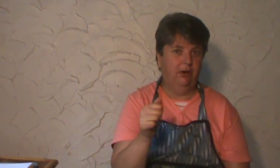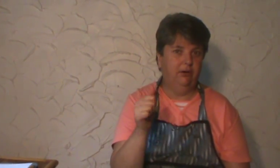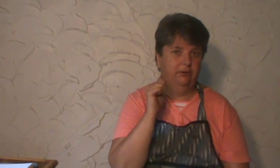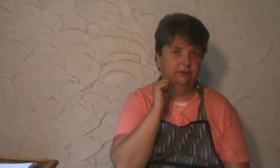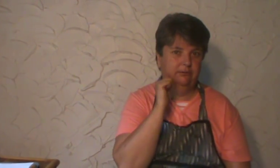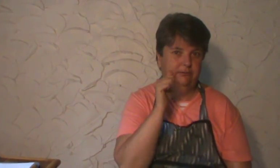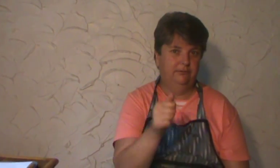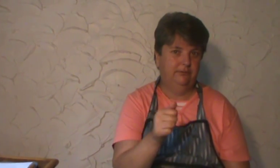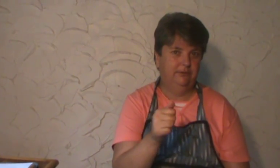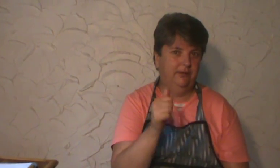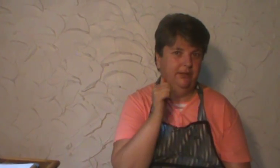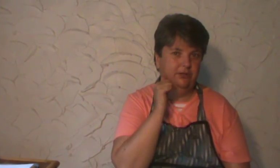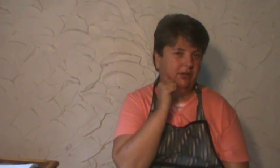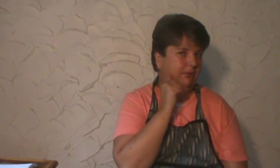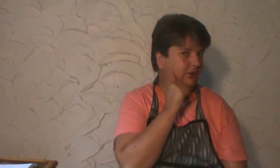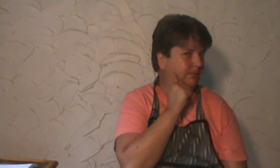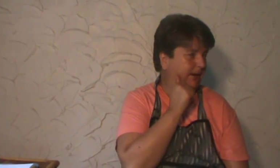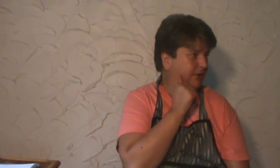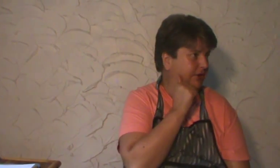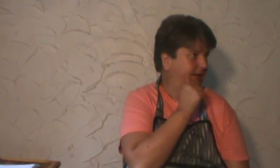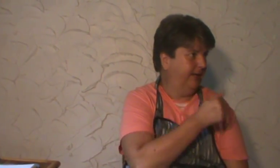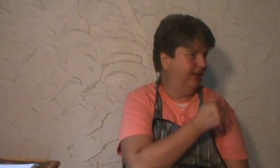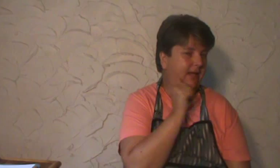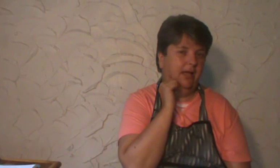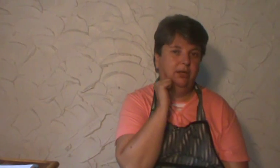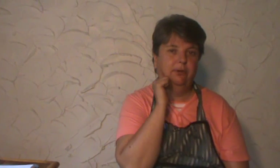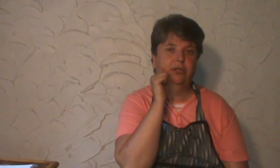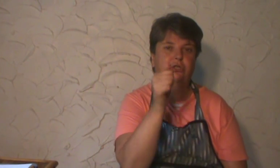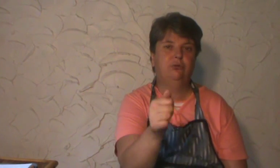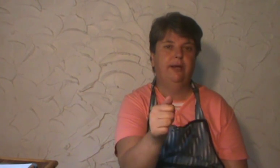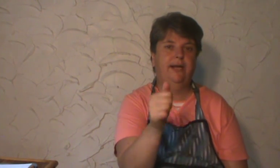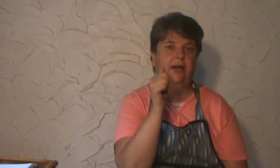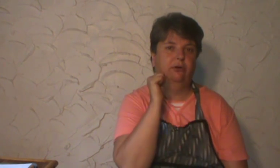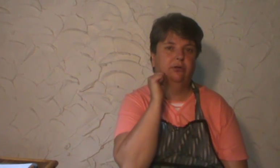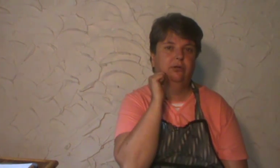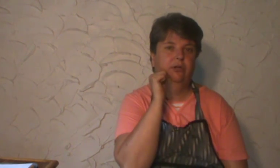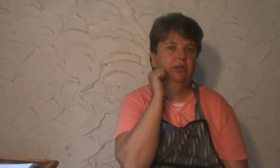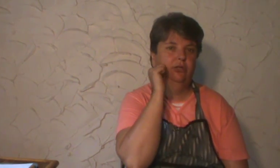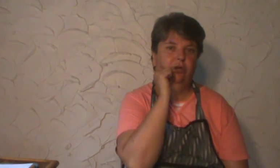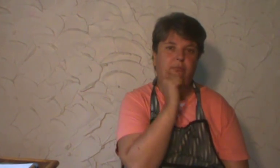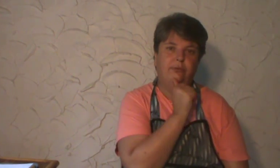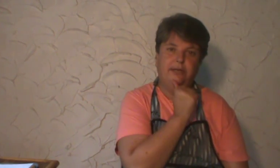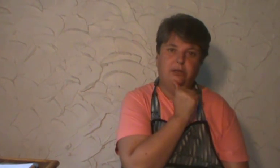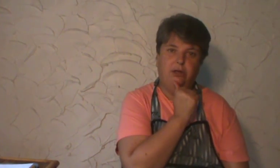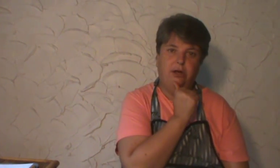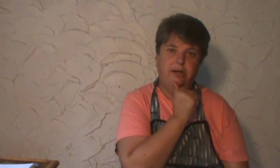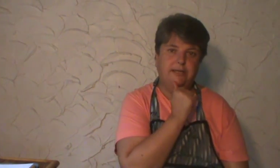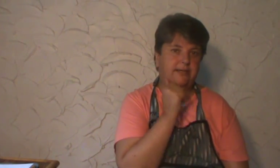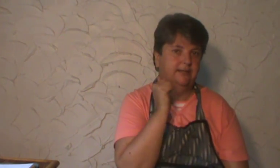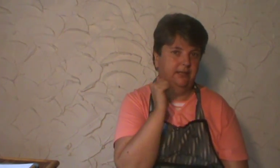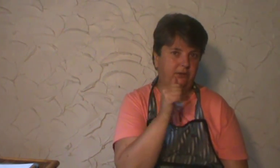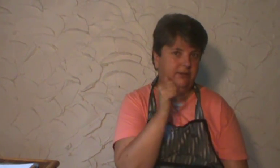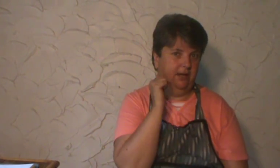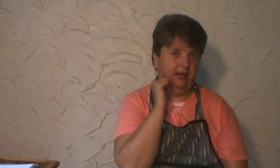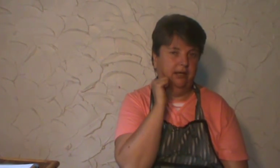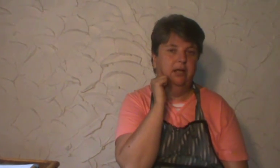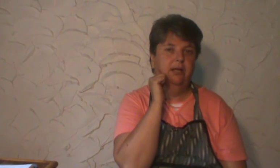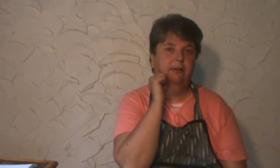Tomorrow. Start with by your cheek. You bring it straight out. Don't bring it along because that's another sign. Bring